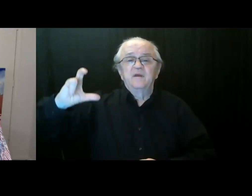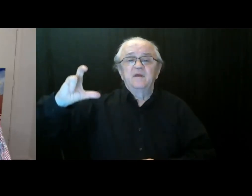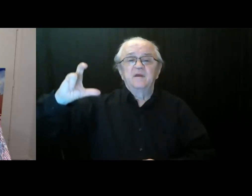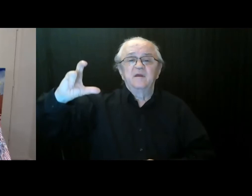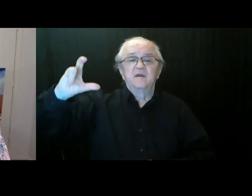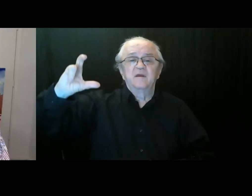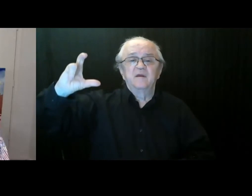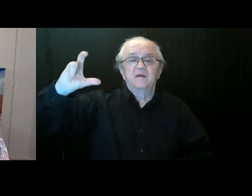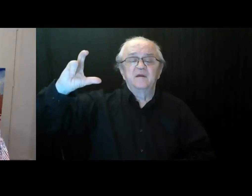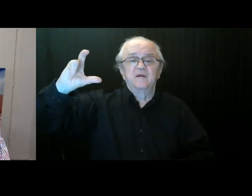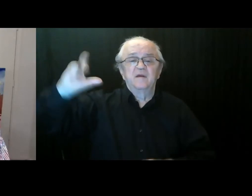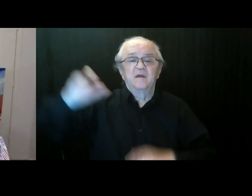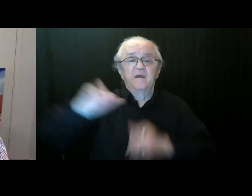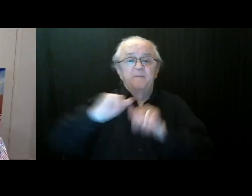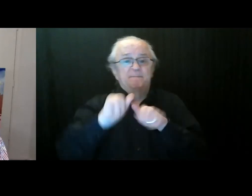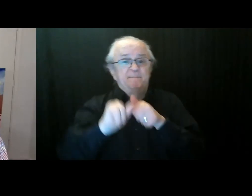Behind me,